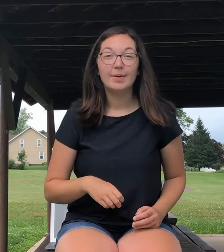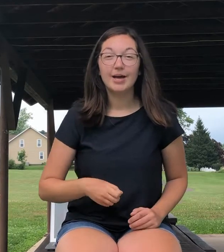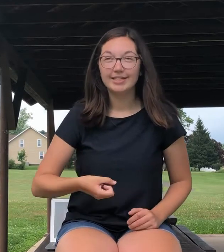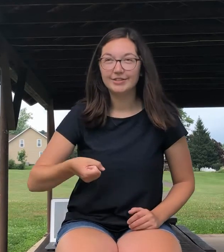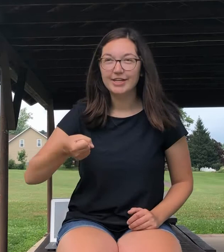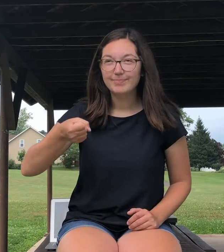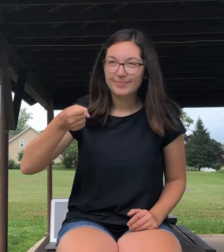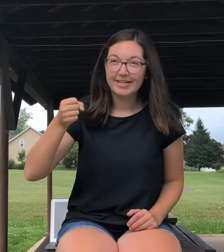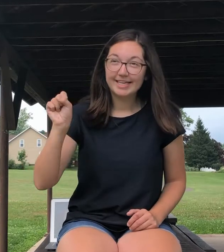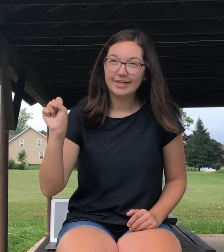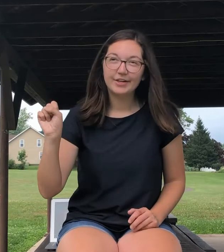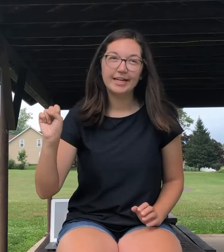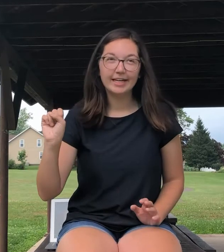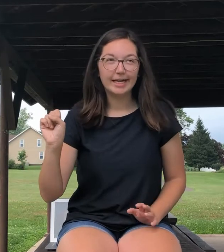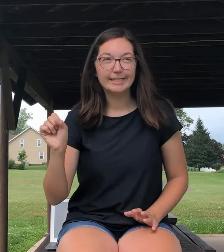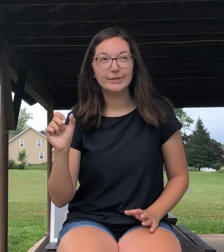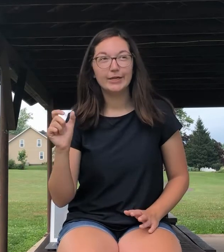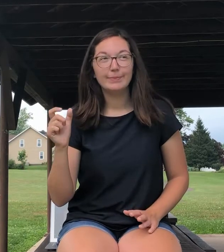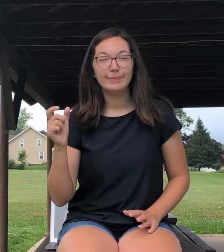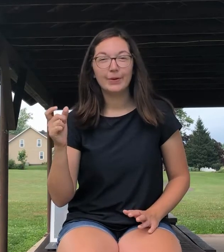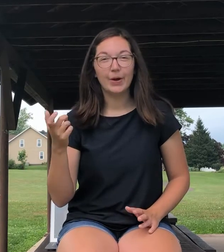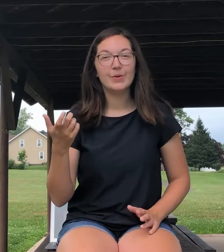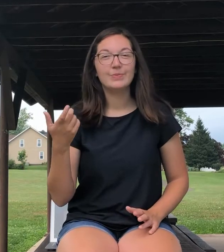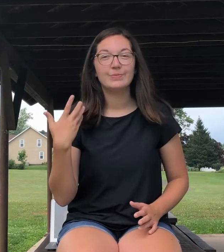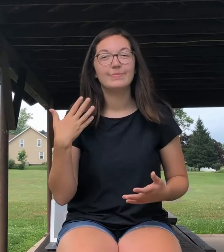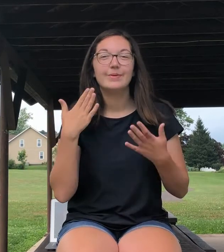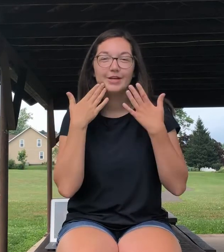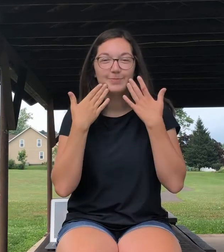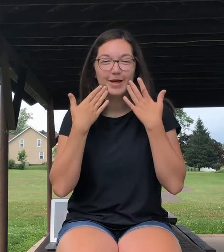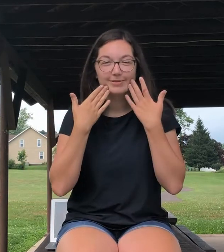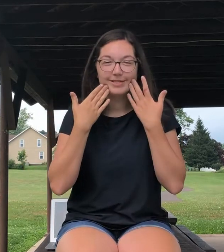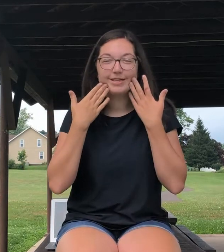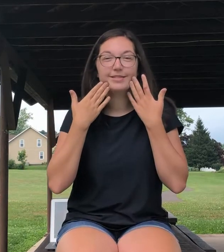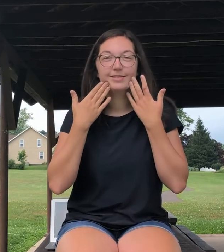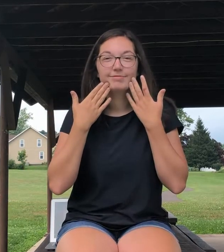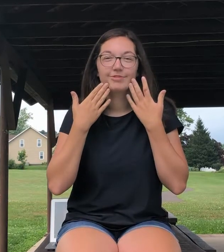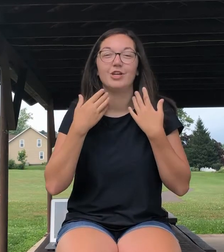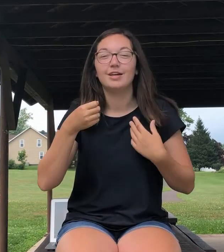Ice cream. It's like you're eating an ice cream cone, but your mouth stays shut.